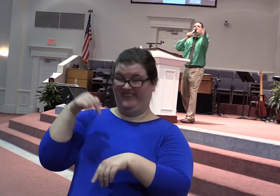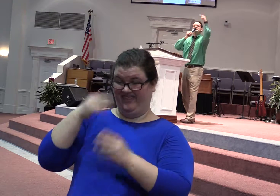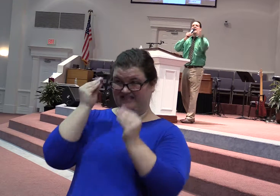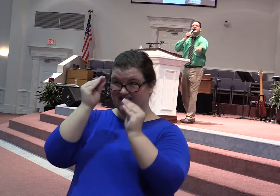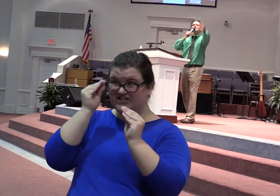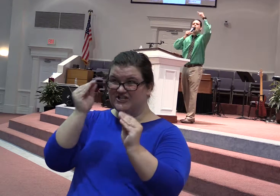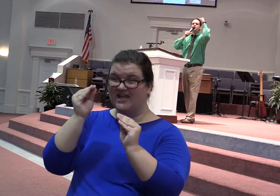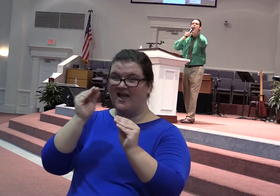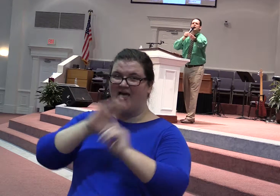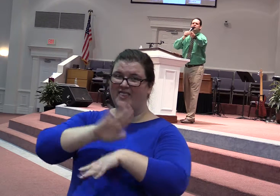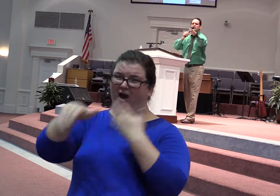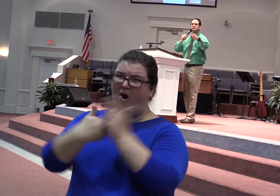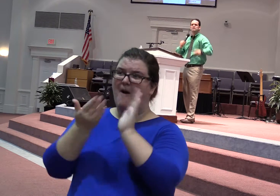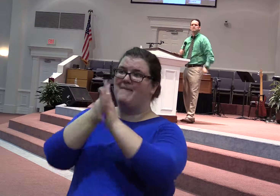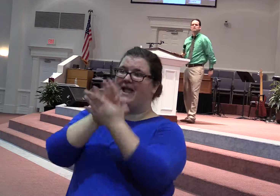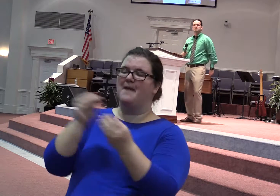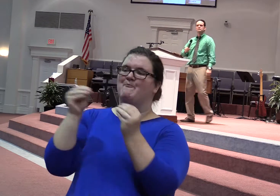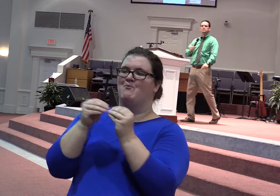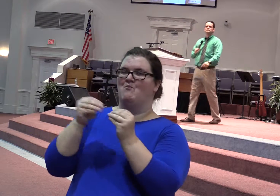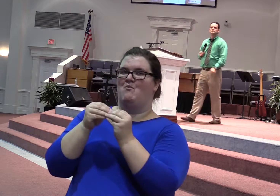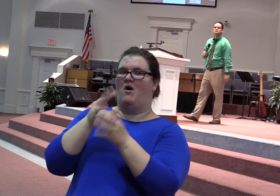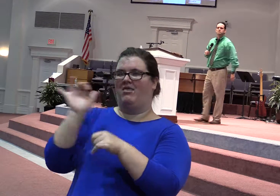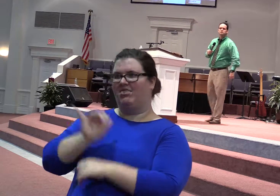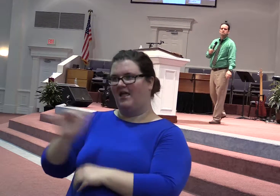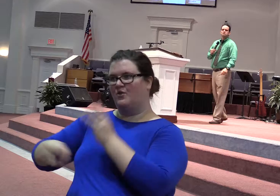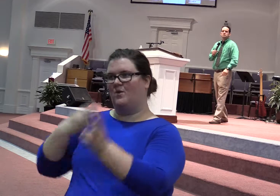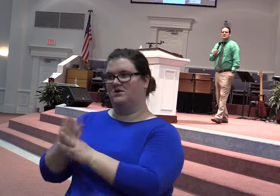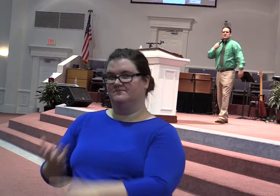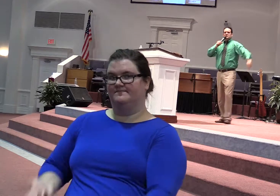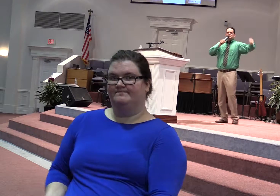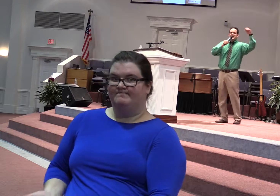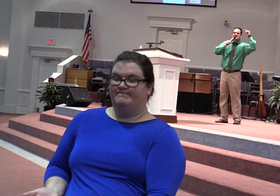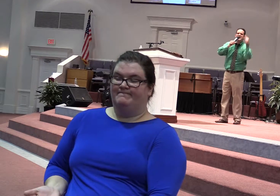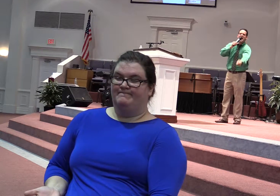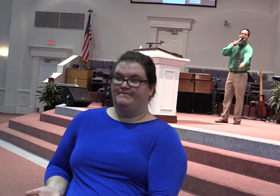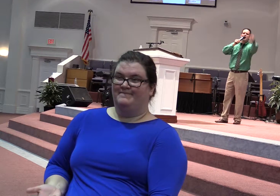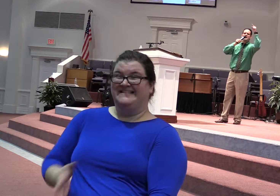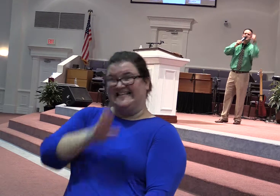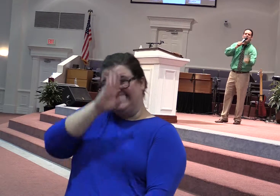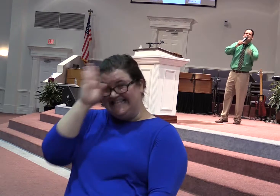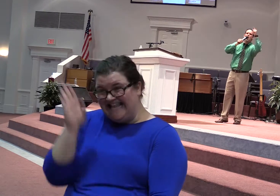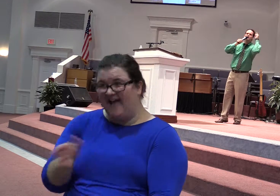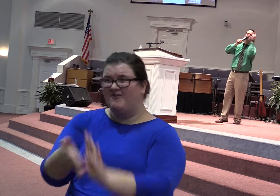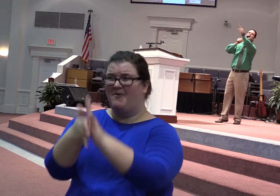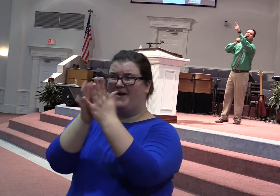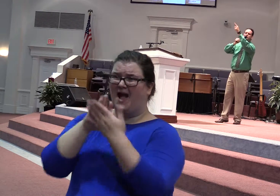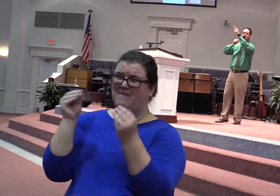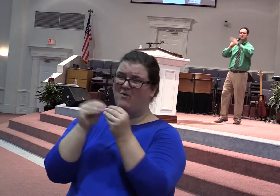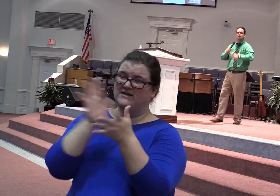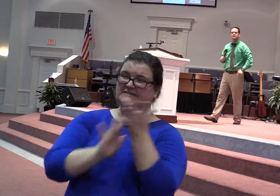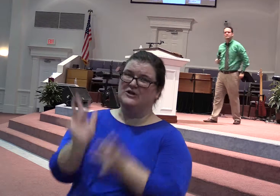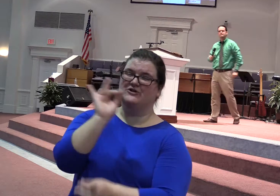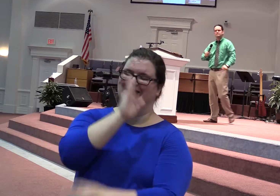all became more carnal. Right. Absolutely. They never become more